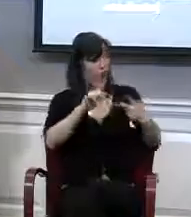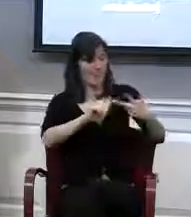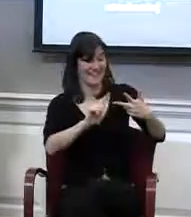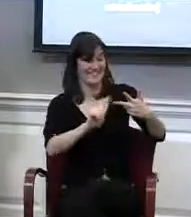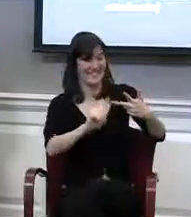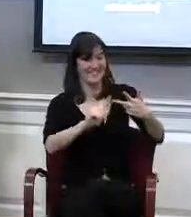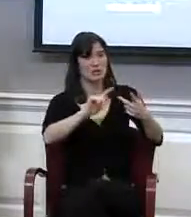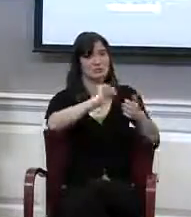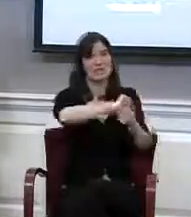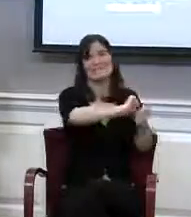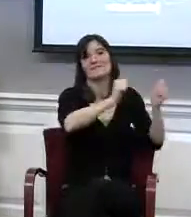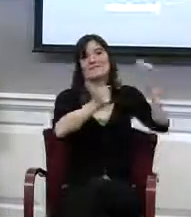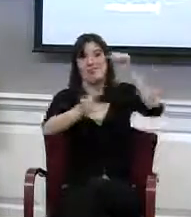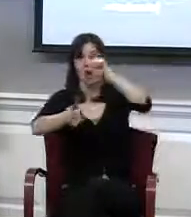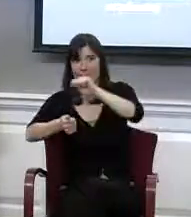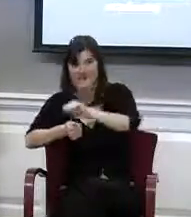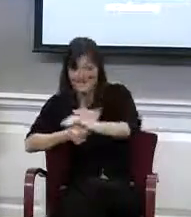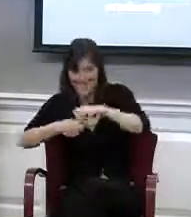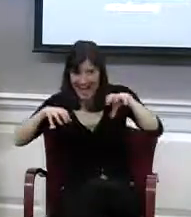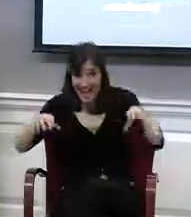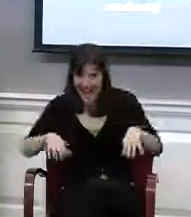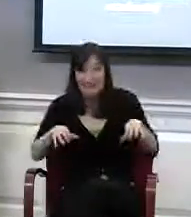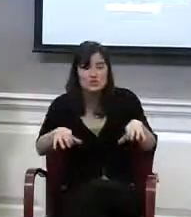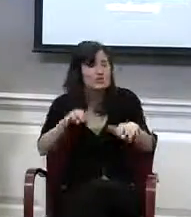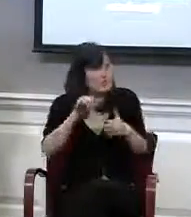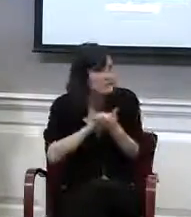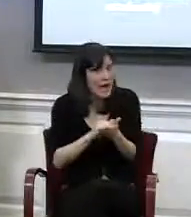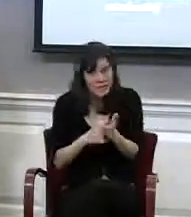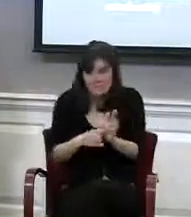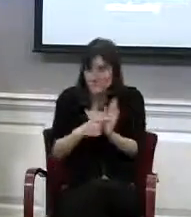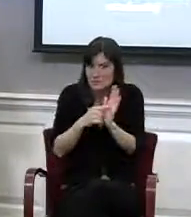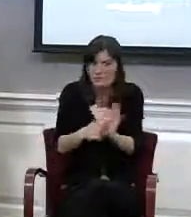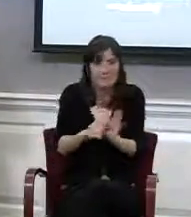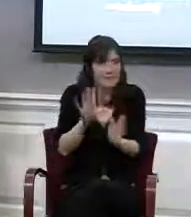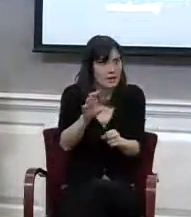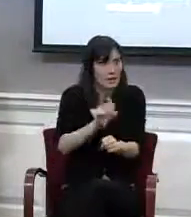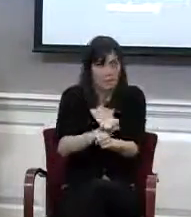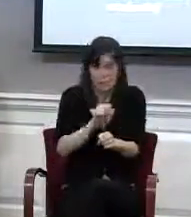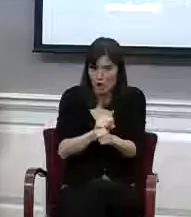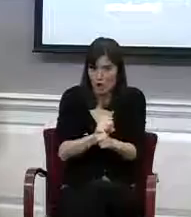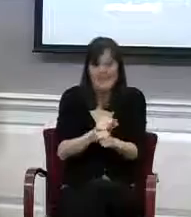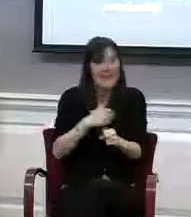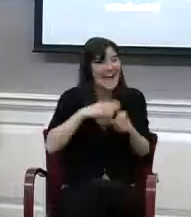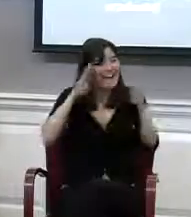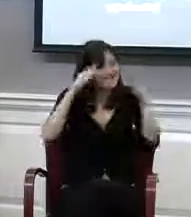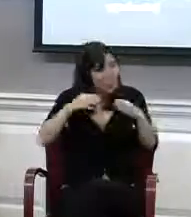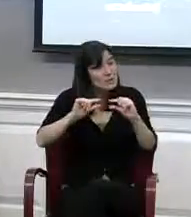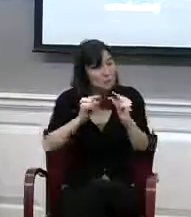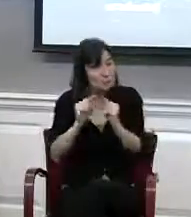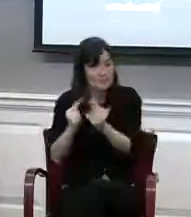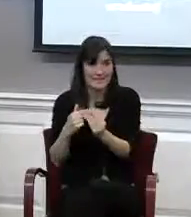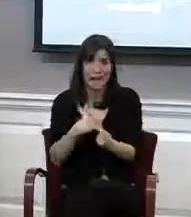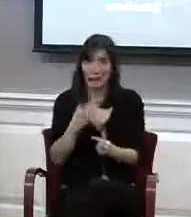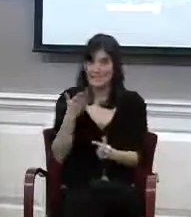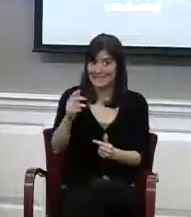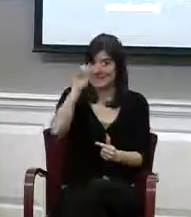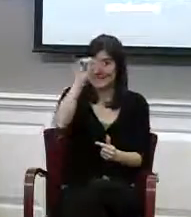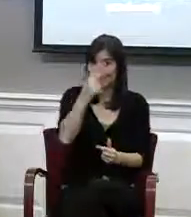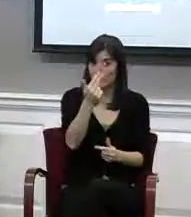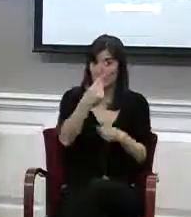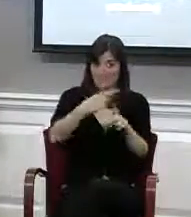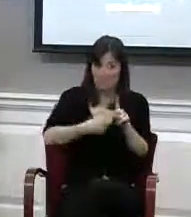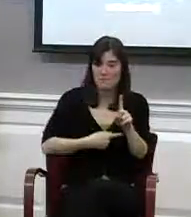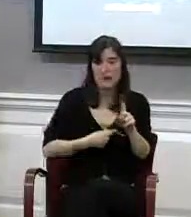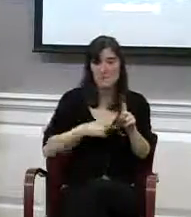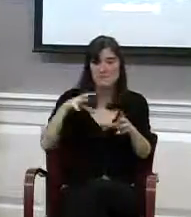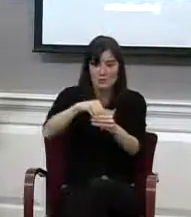their textbooks and their materials, as well as through focus groups and interviews that I did throughout the 13 months that I was in India. In the 3 textbooks